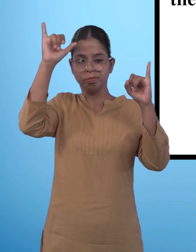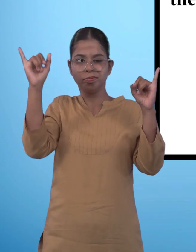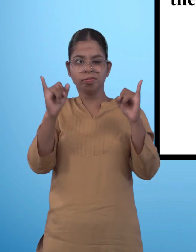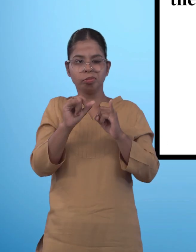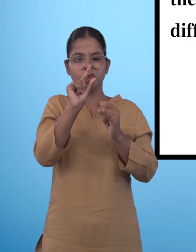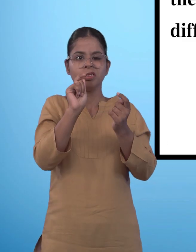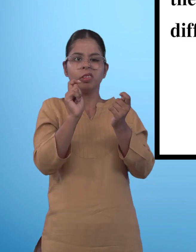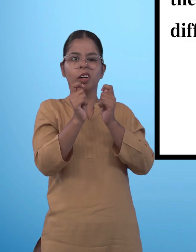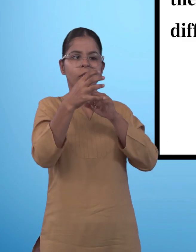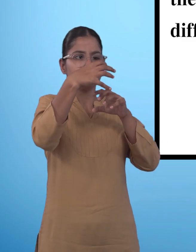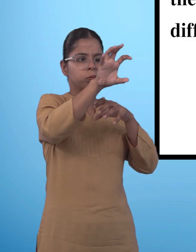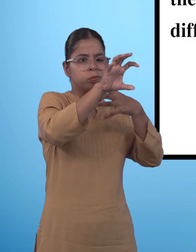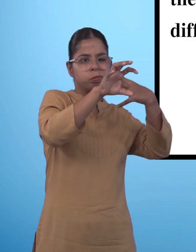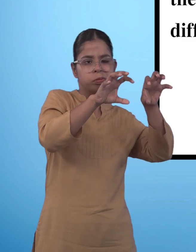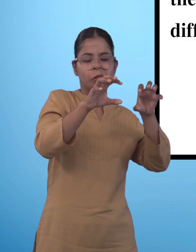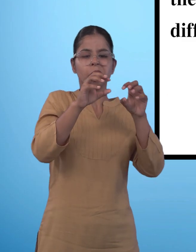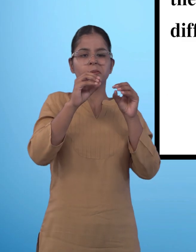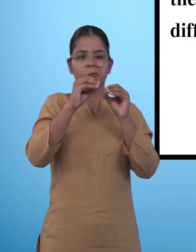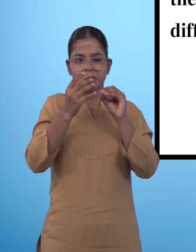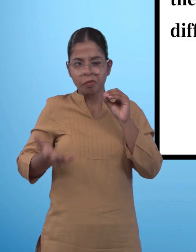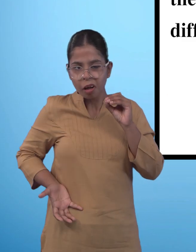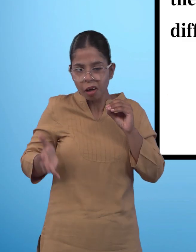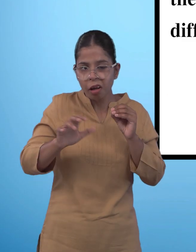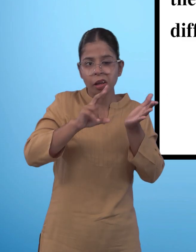has had many different names